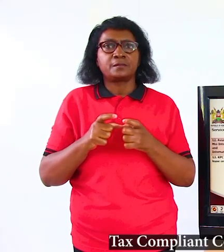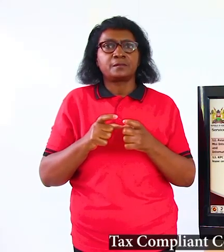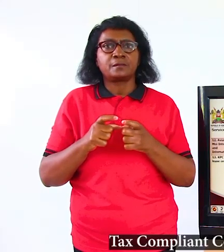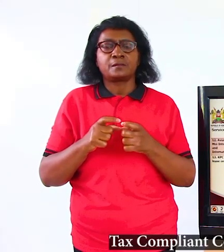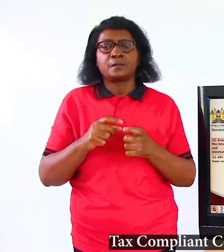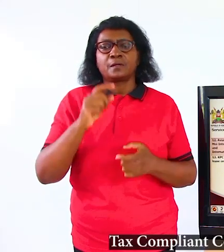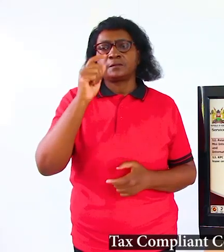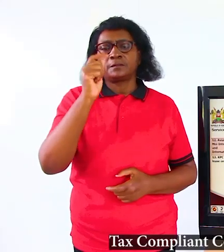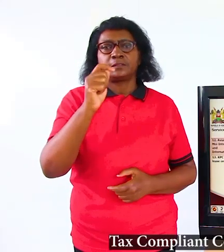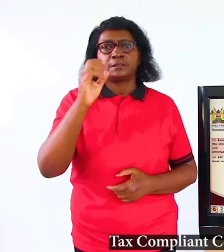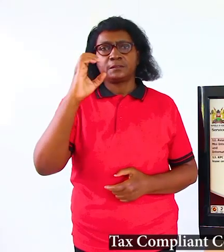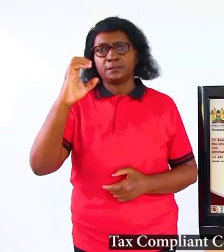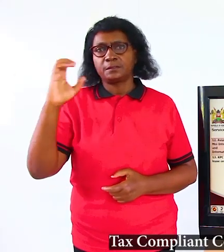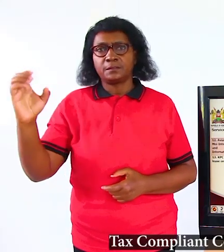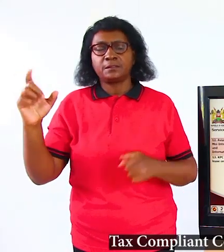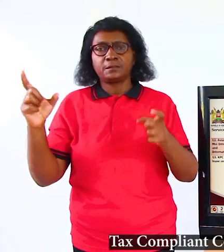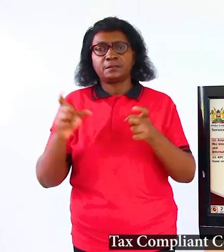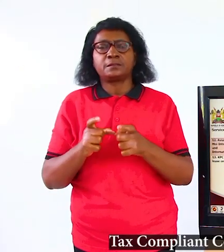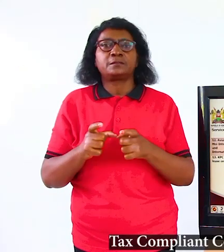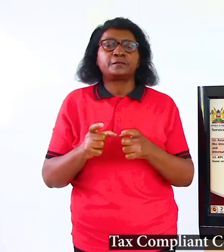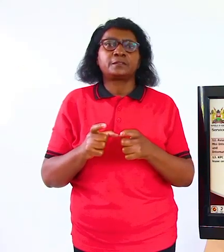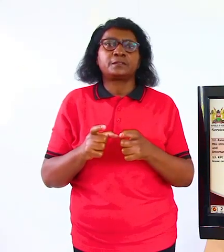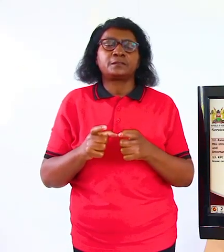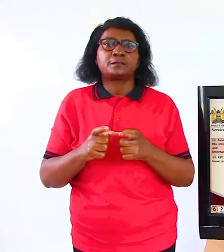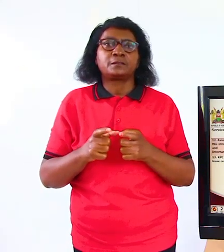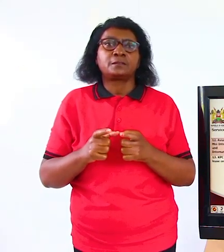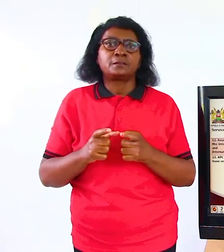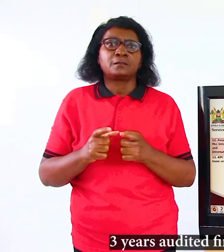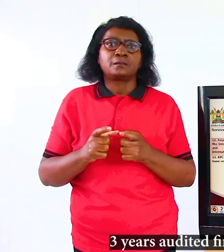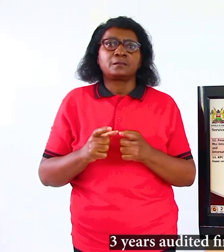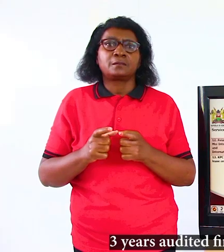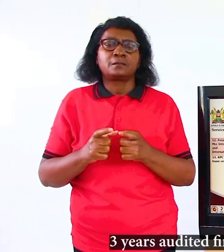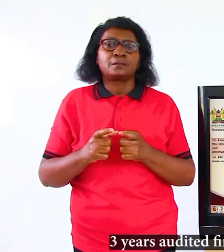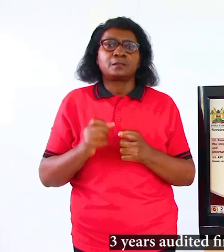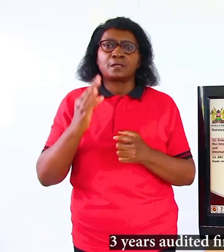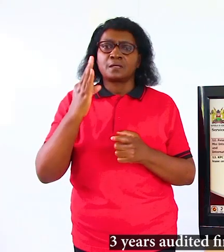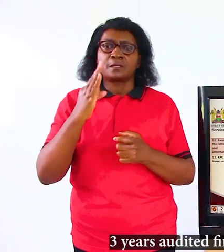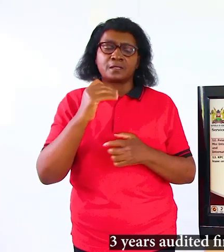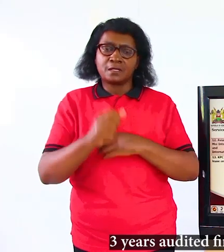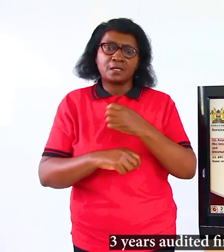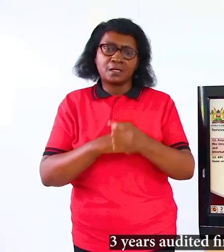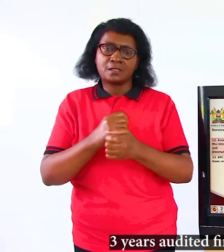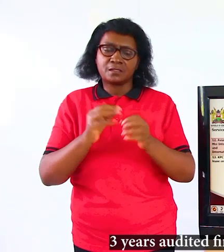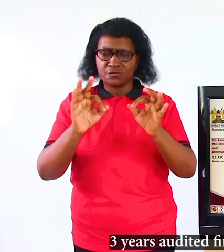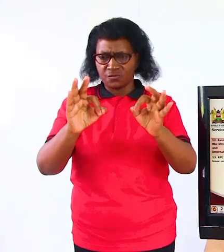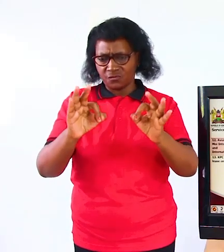tax compliant certificate TCC, 3 years audited financial statements,